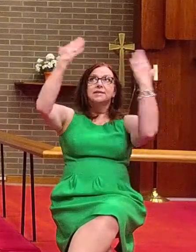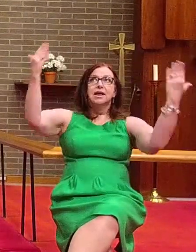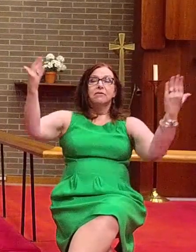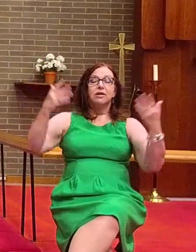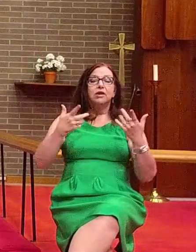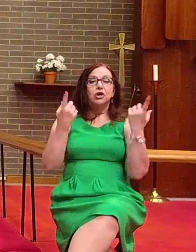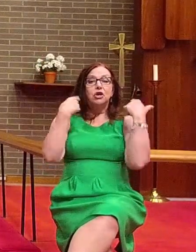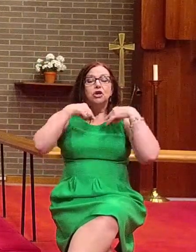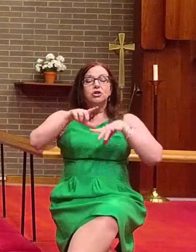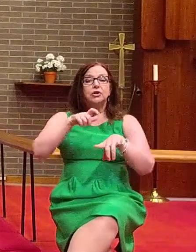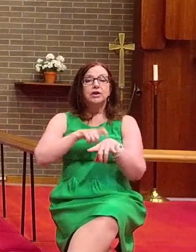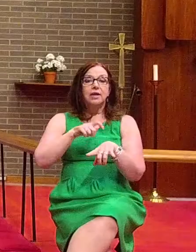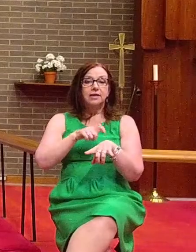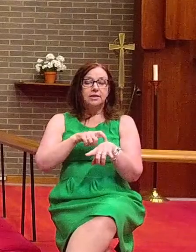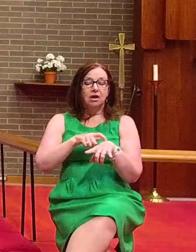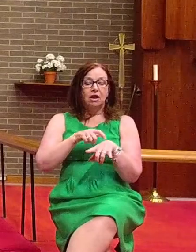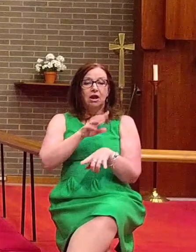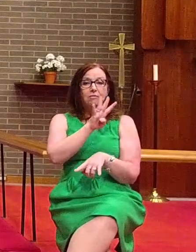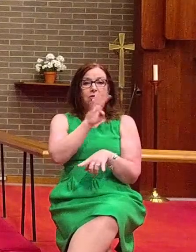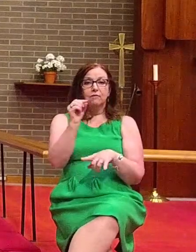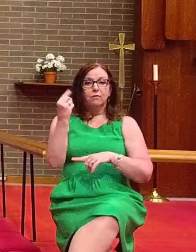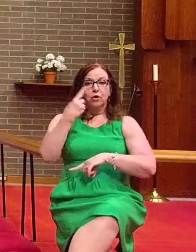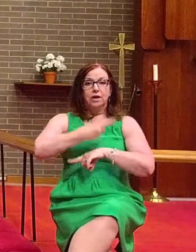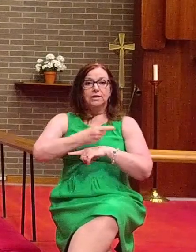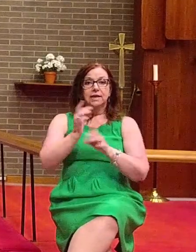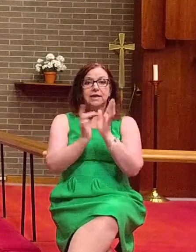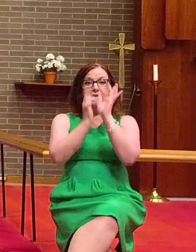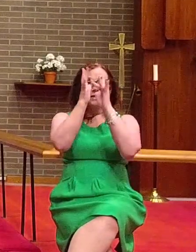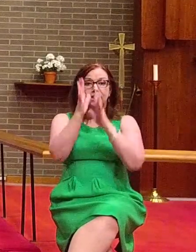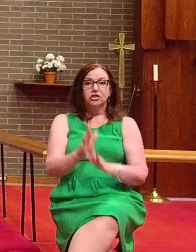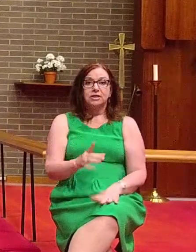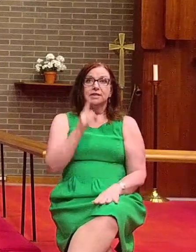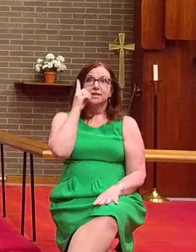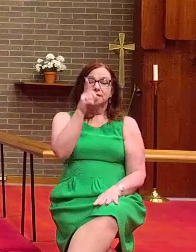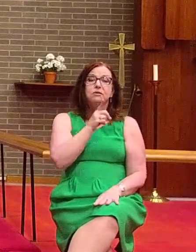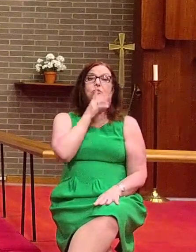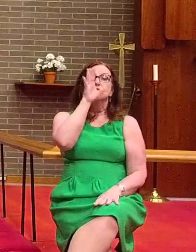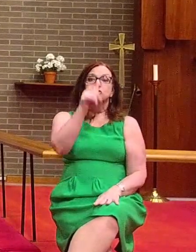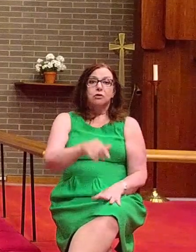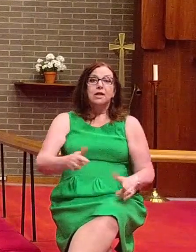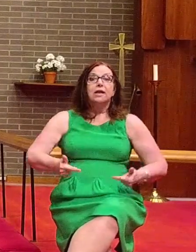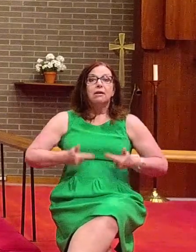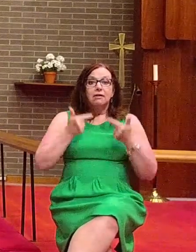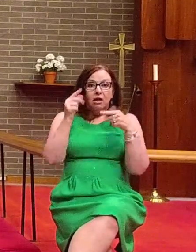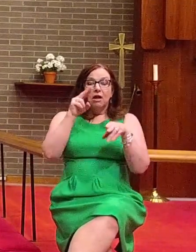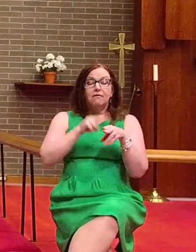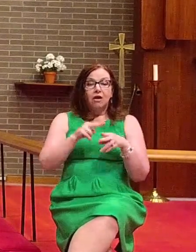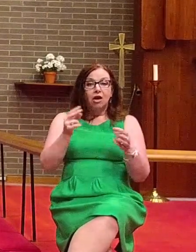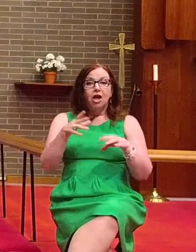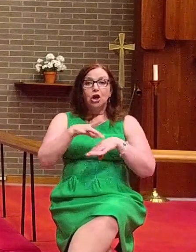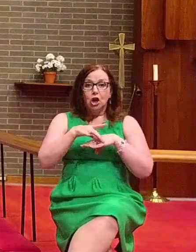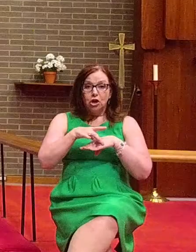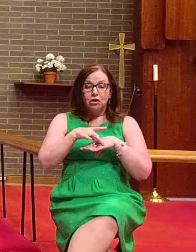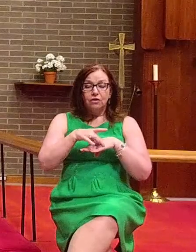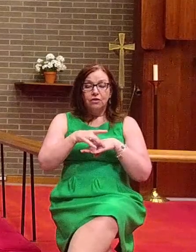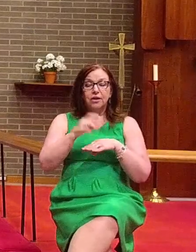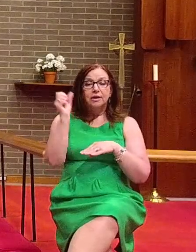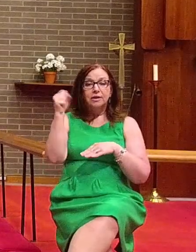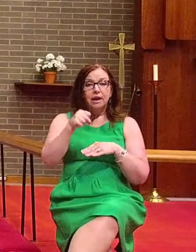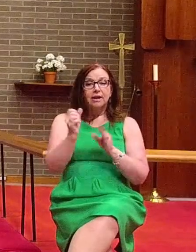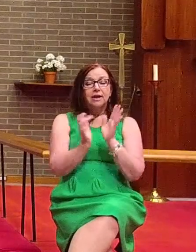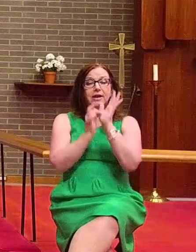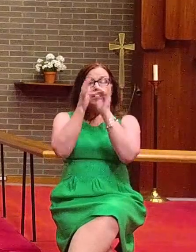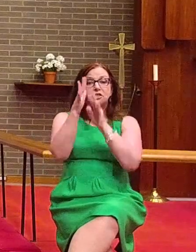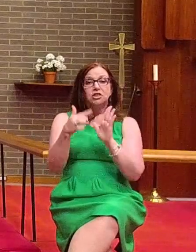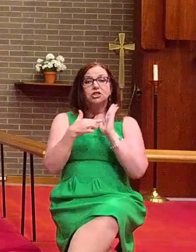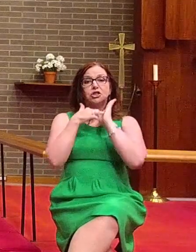days that Jesus was alive, and I mean really alive, on earth, Jesus showed